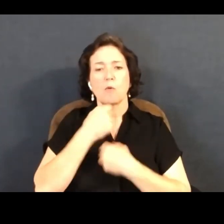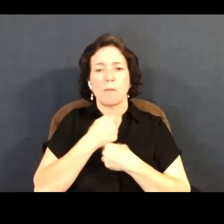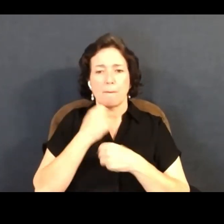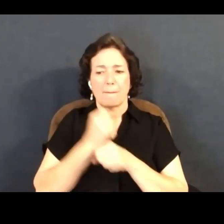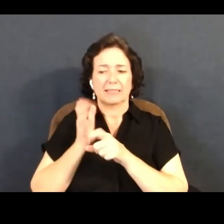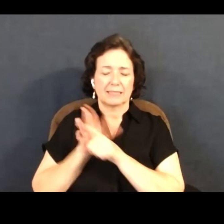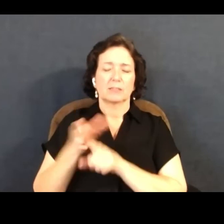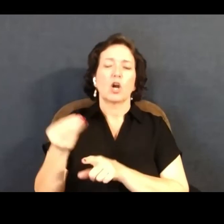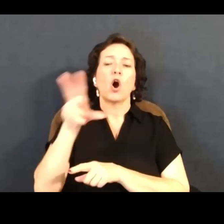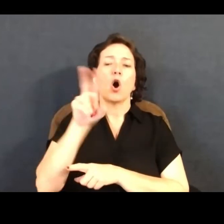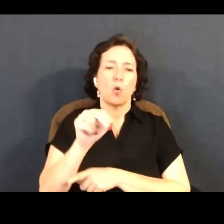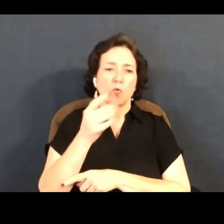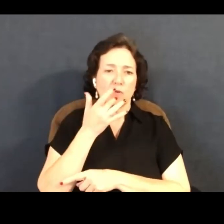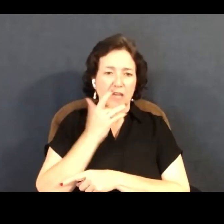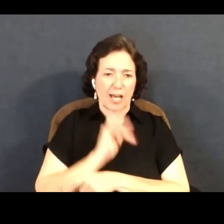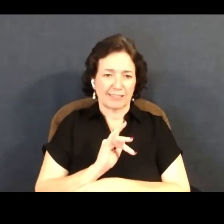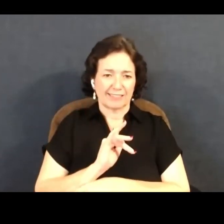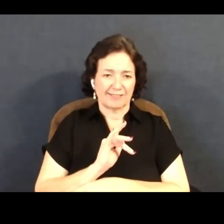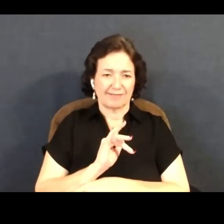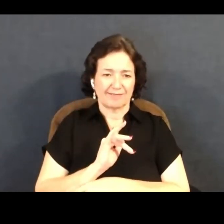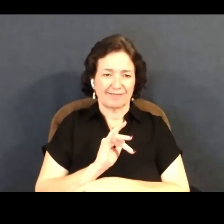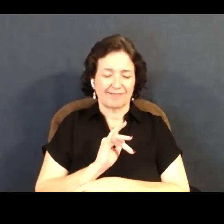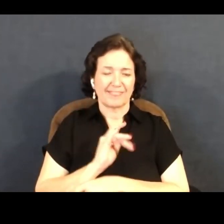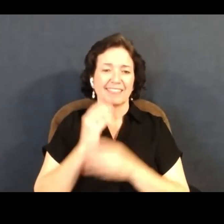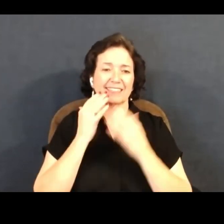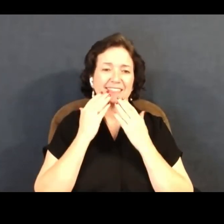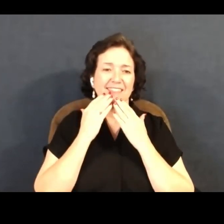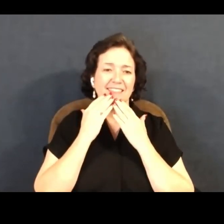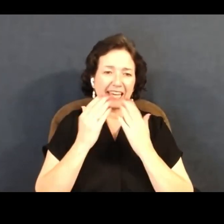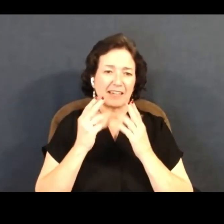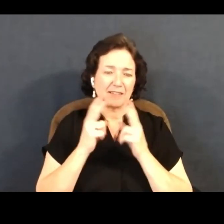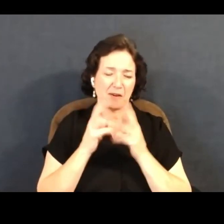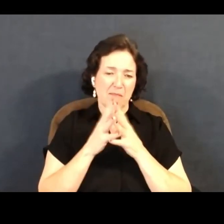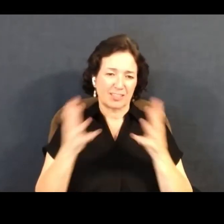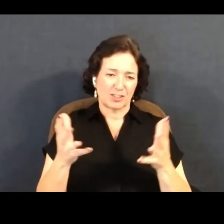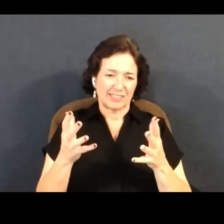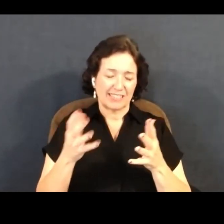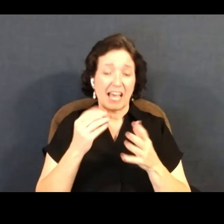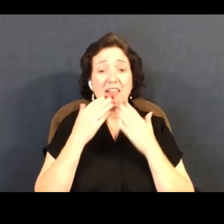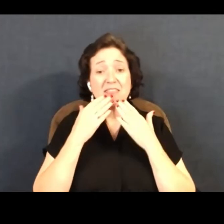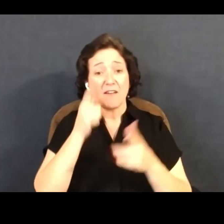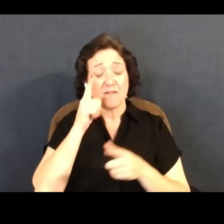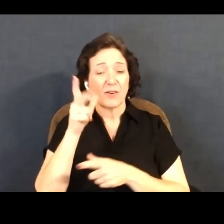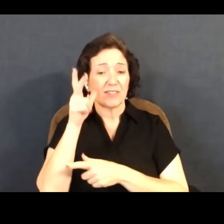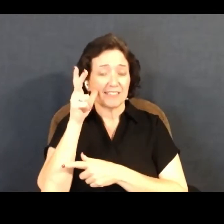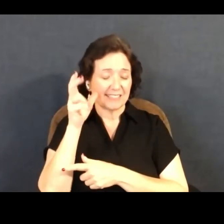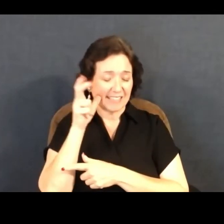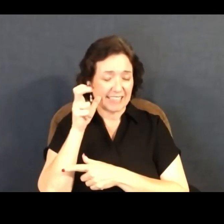his own luck. Thank you very much. And thank you for listening.